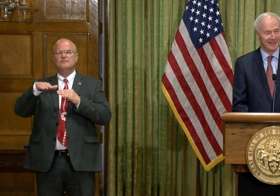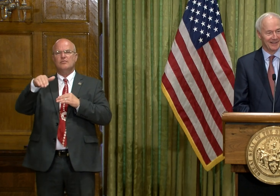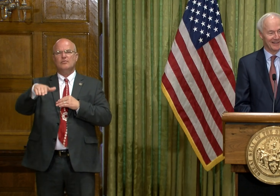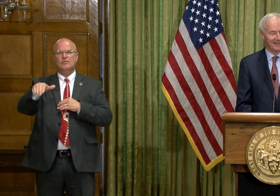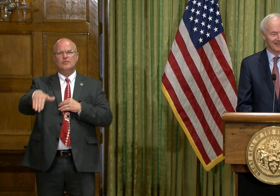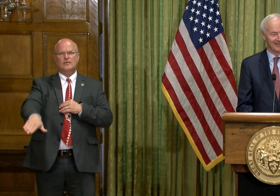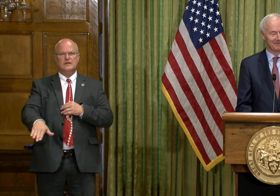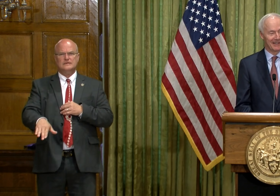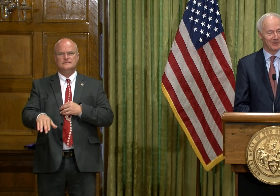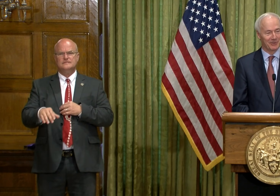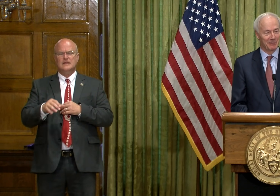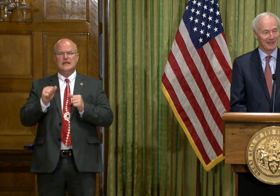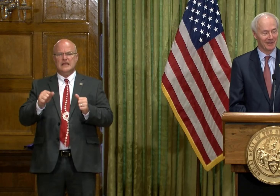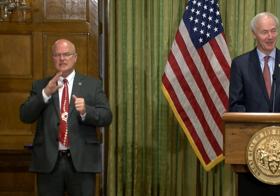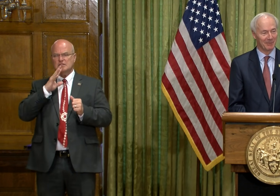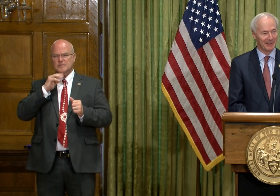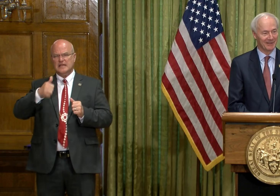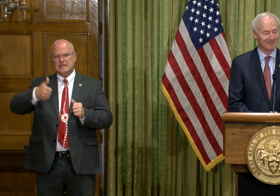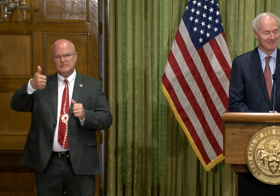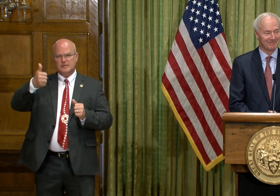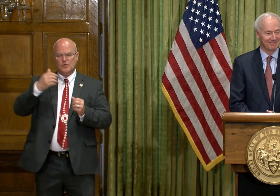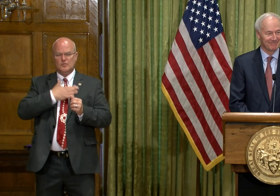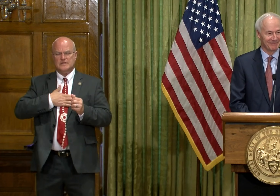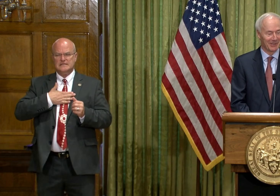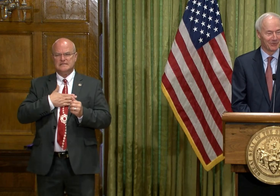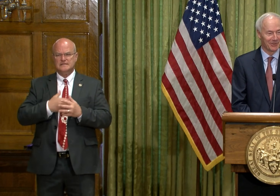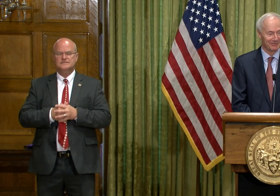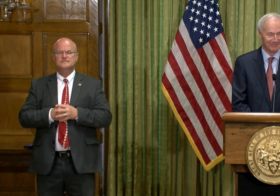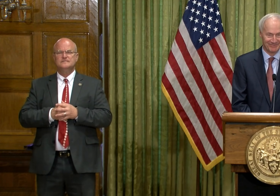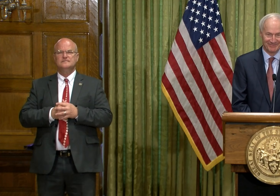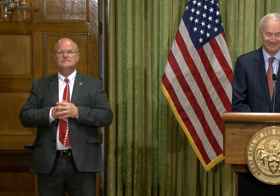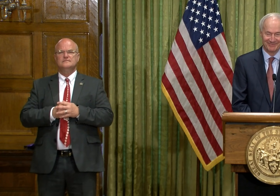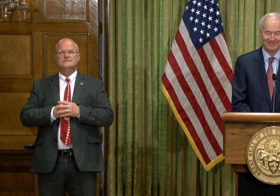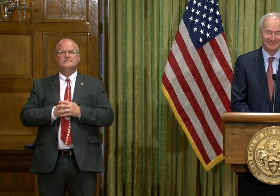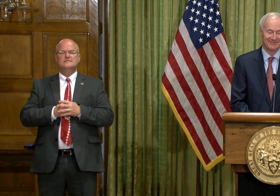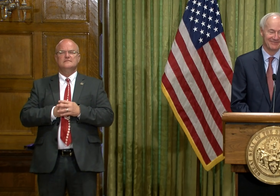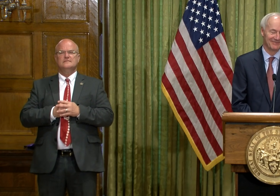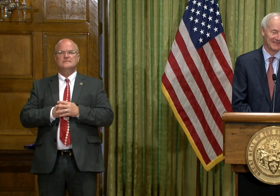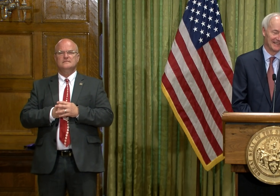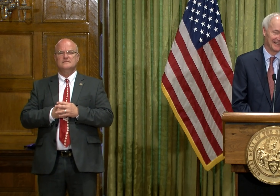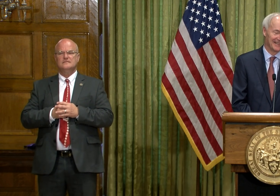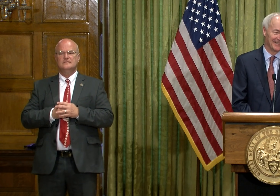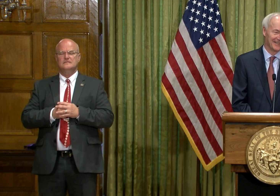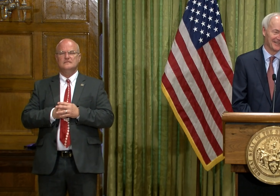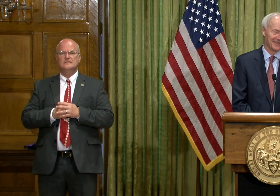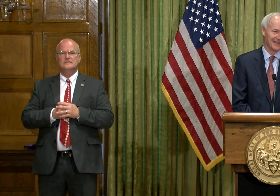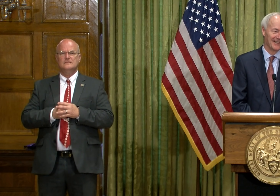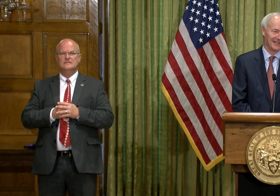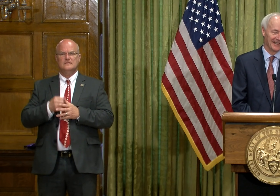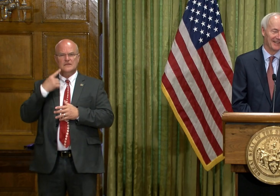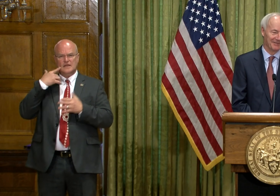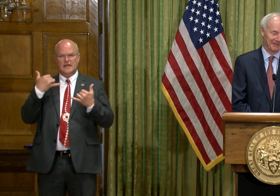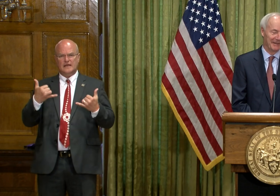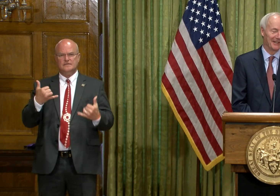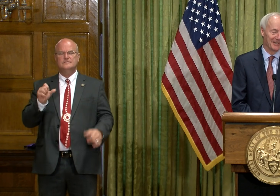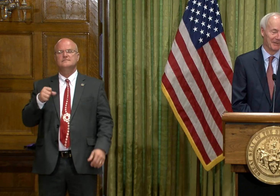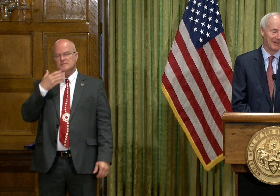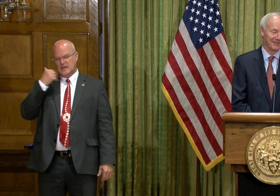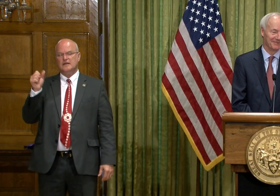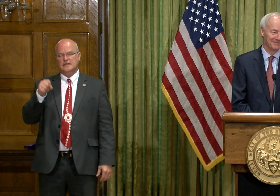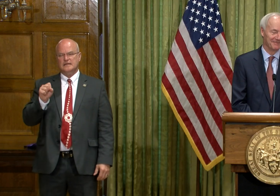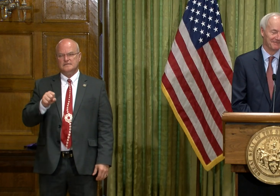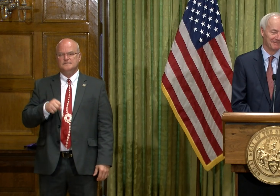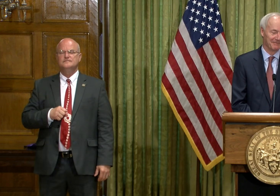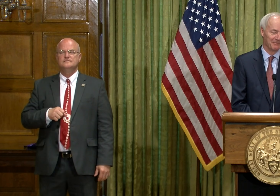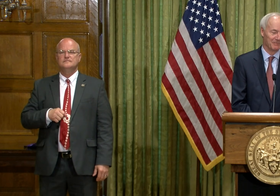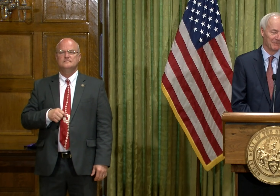away. Can you speak a little bit closer? Yeah, can you hear me now? It's